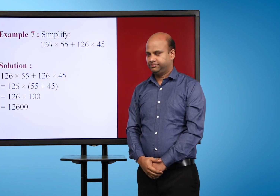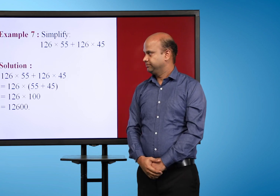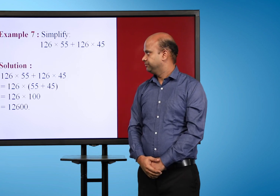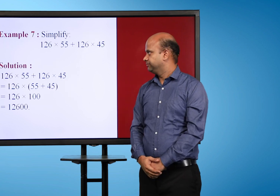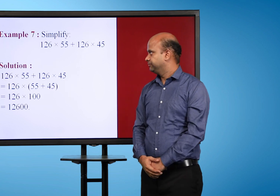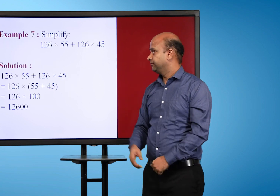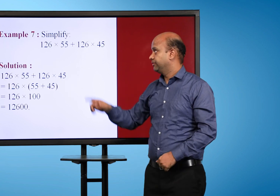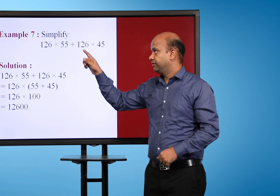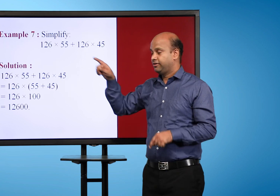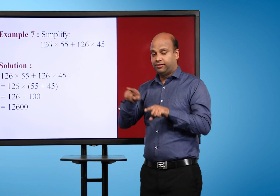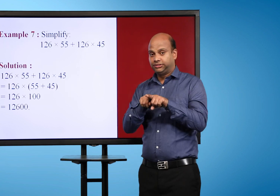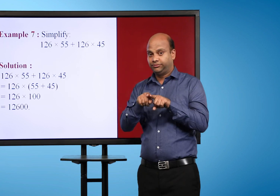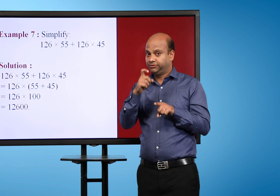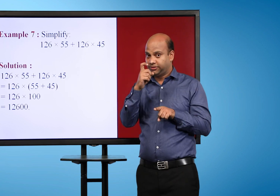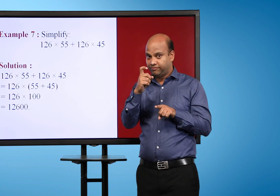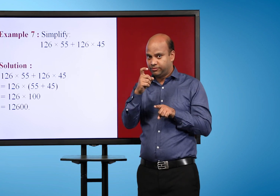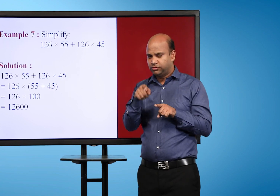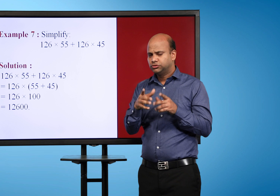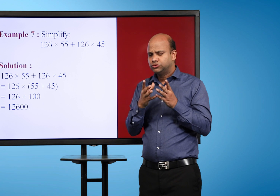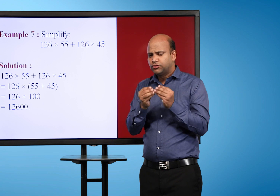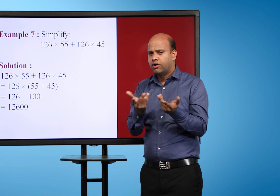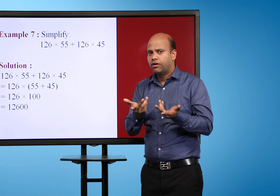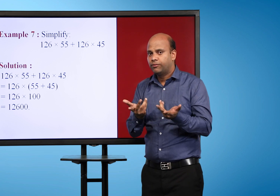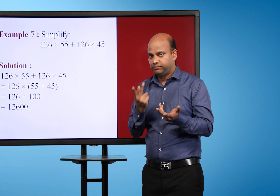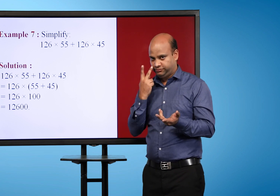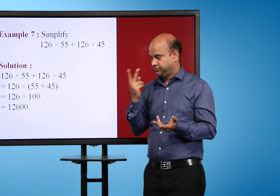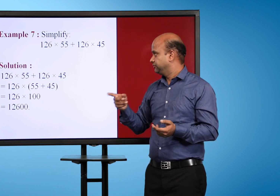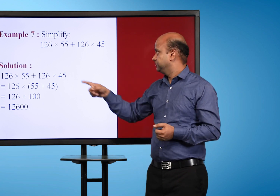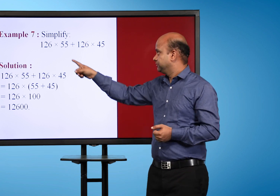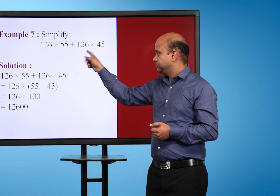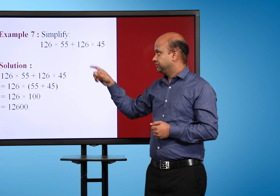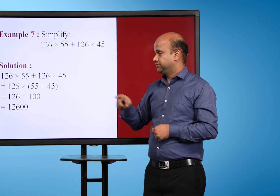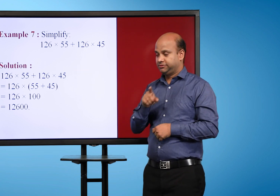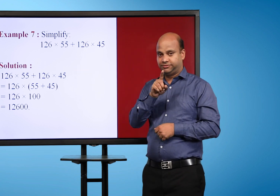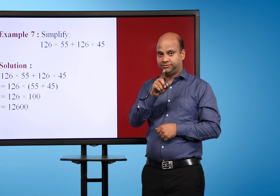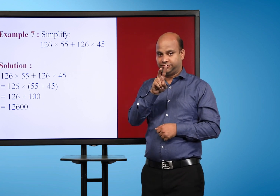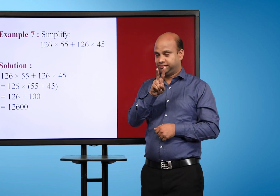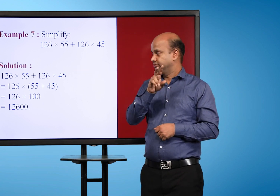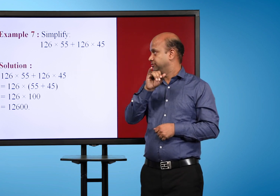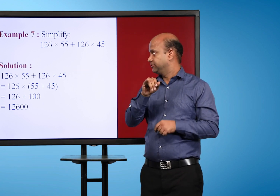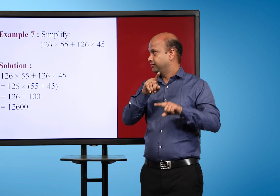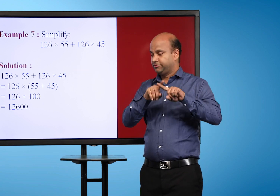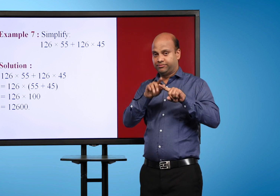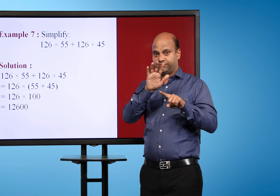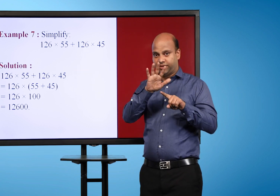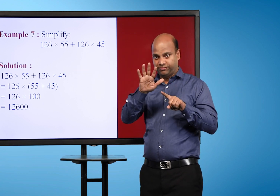Example 7. Simplify. 126 multiplied